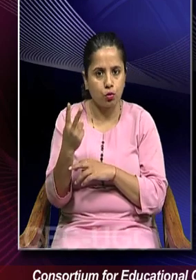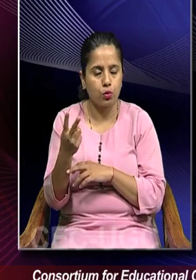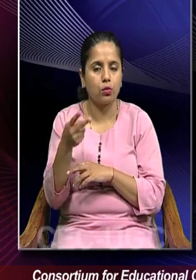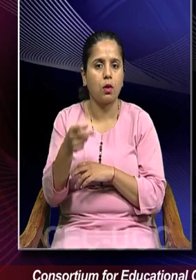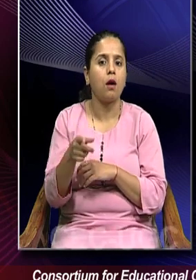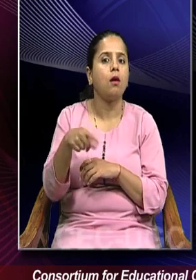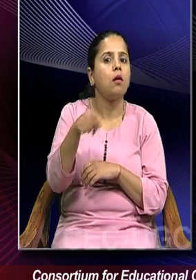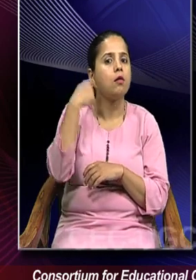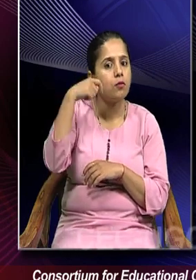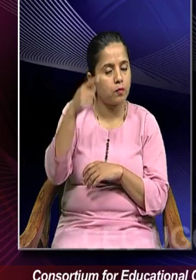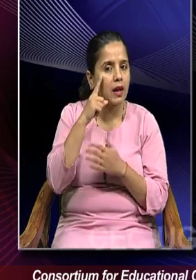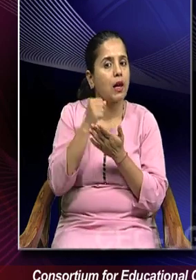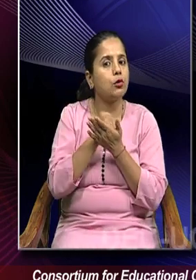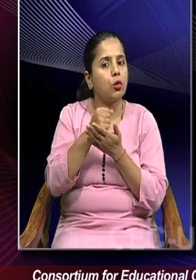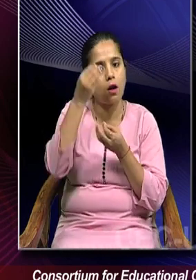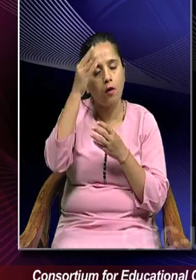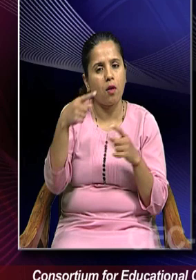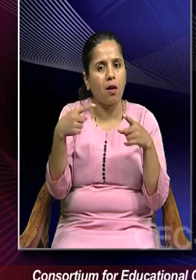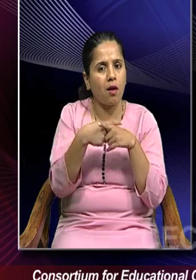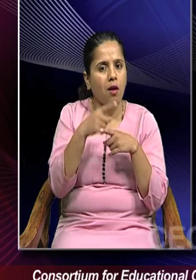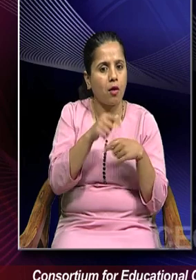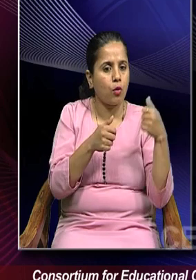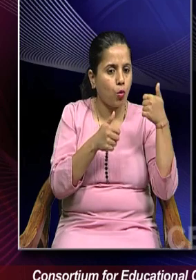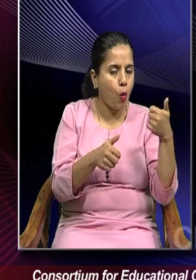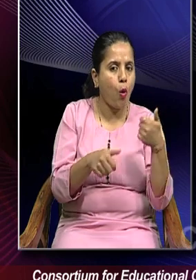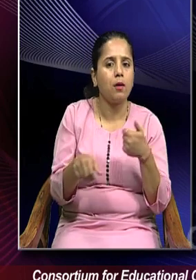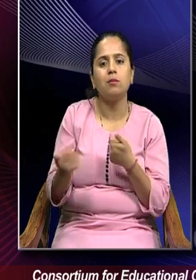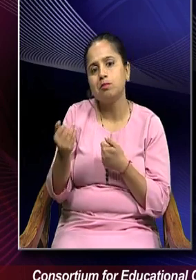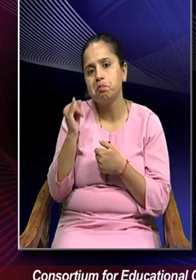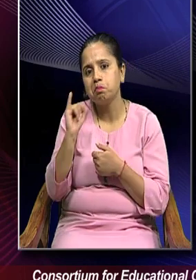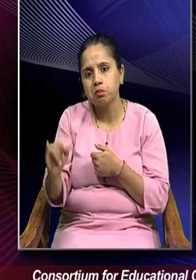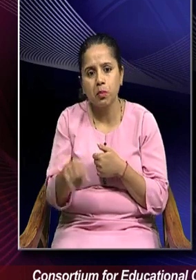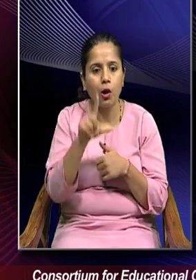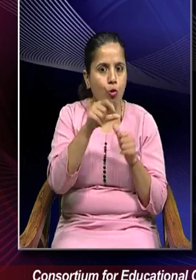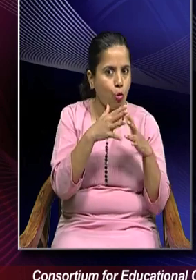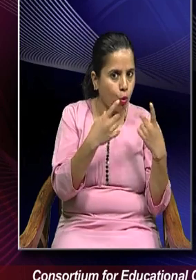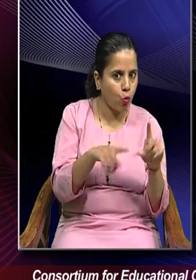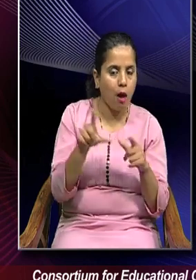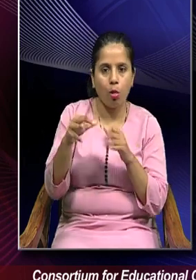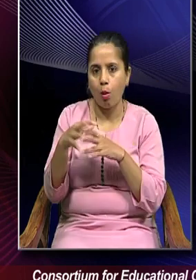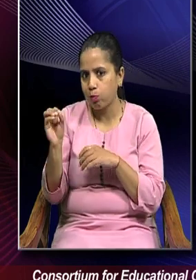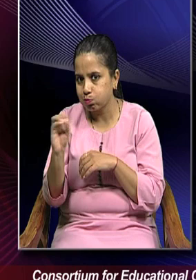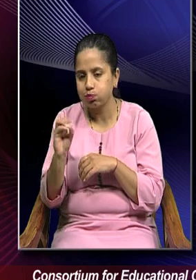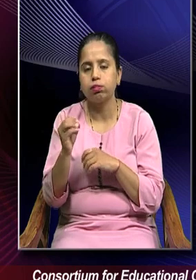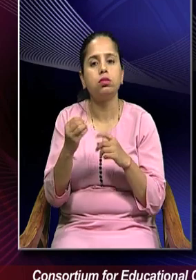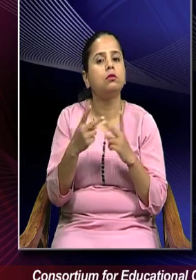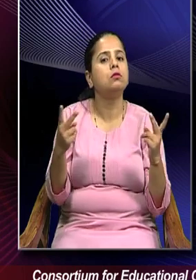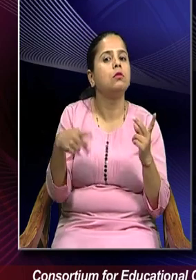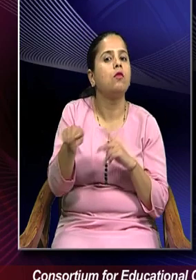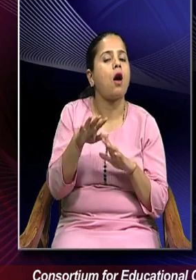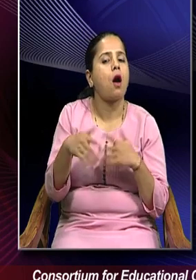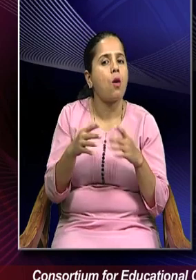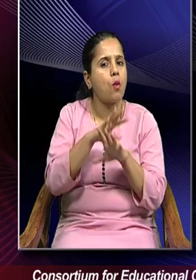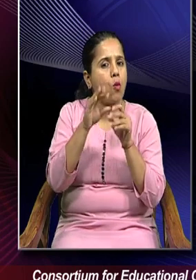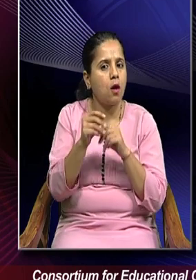this also tries to communicate the conflict between good and evil, legitimate and illegitimate, and how some